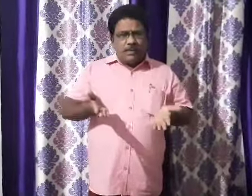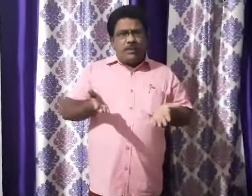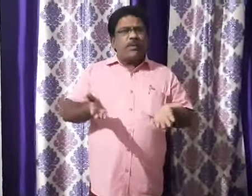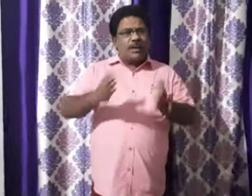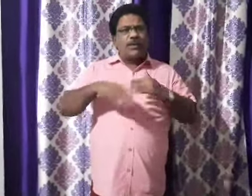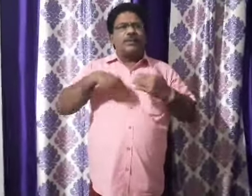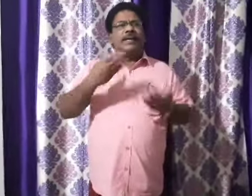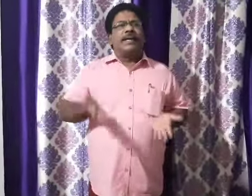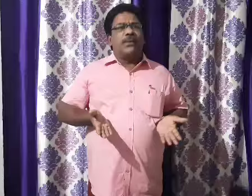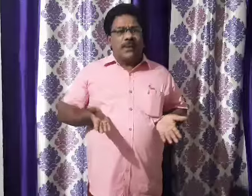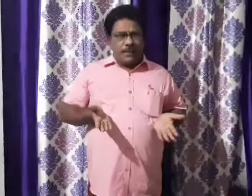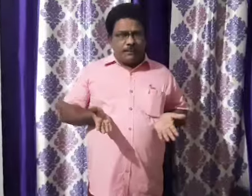about what you studied already.